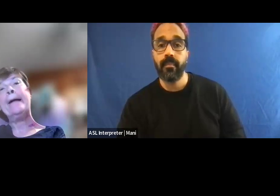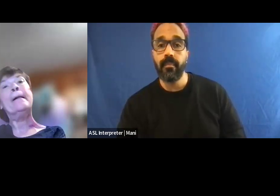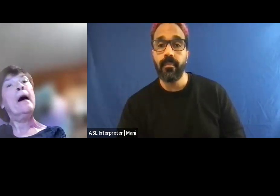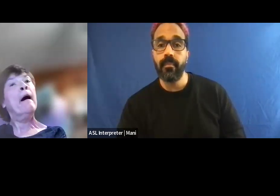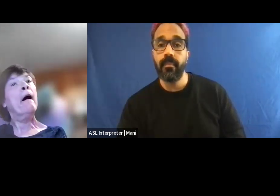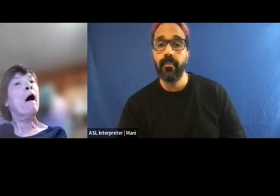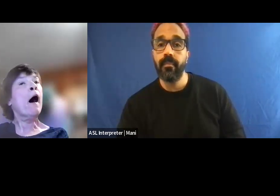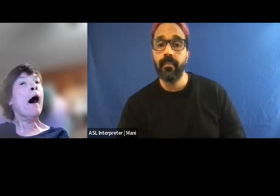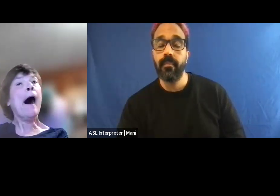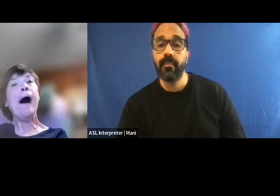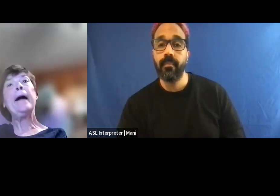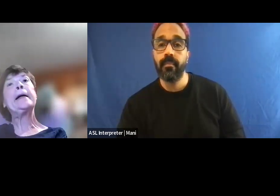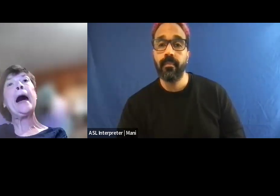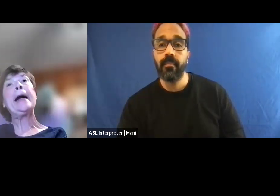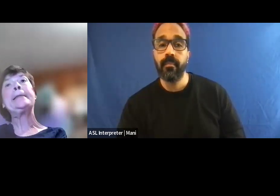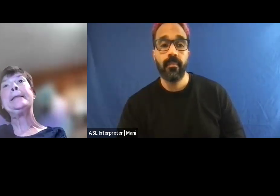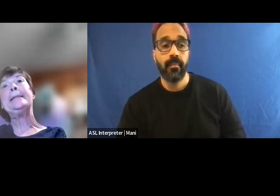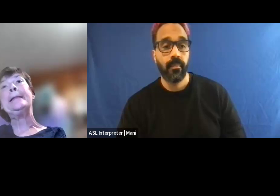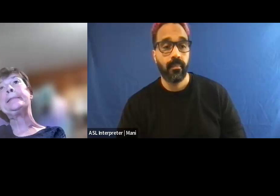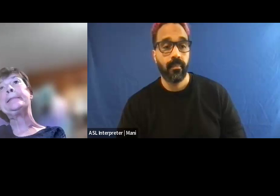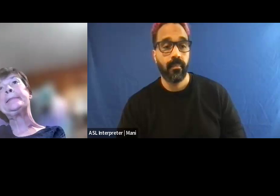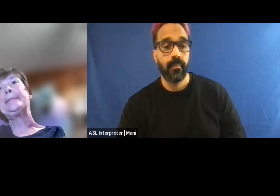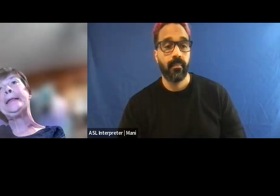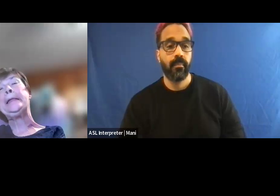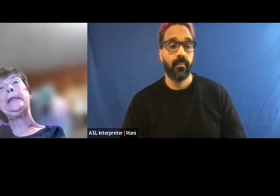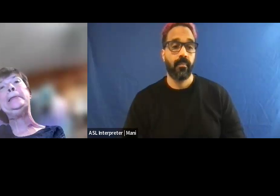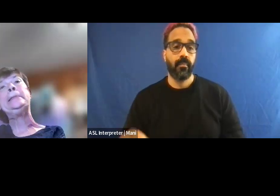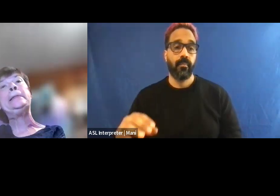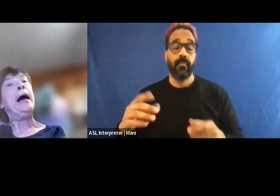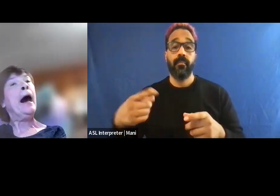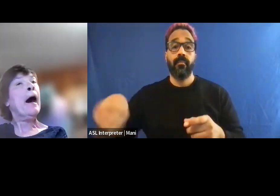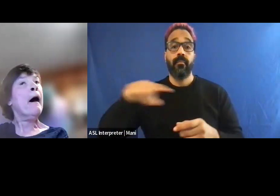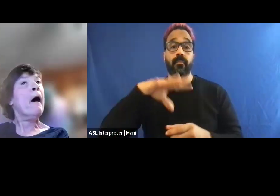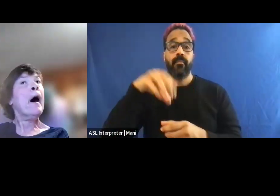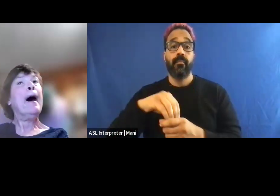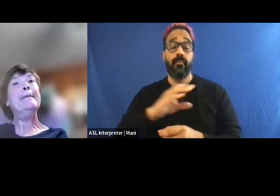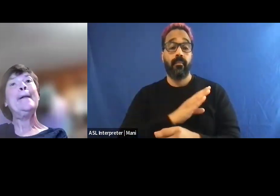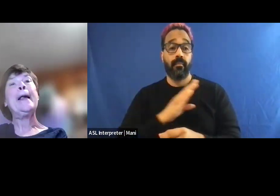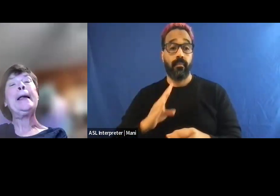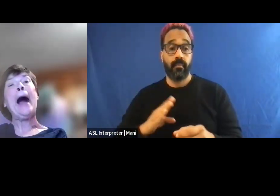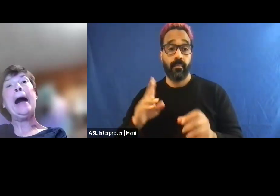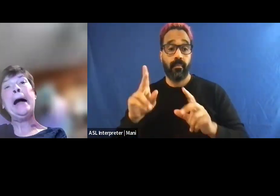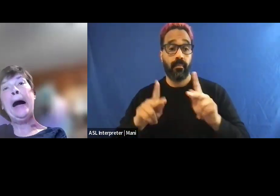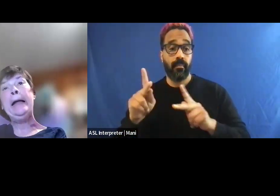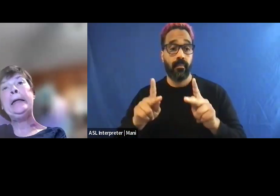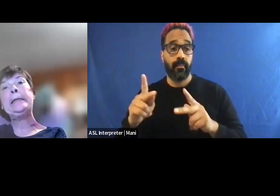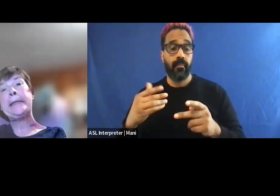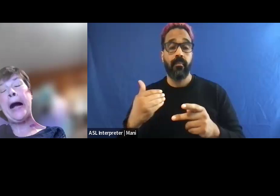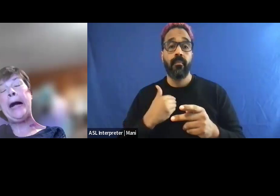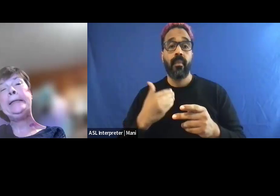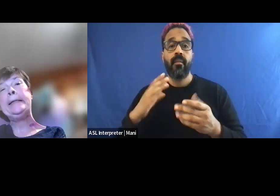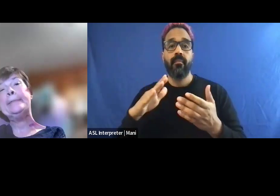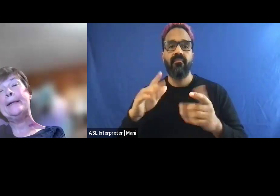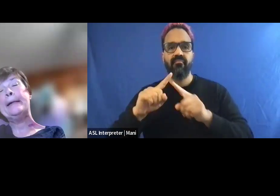they have all kinds of experience being on